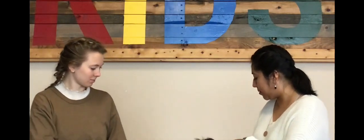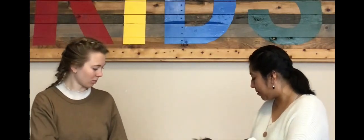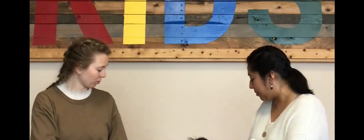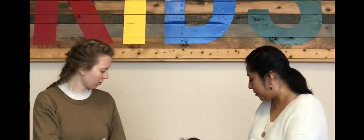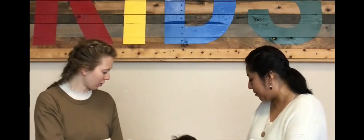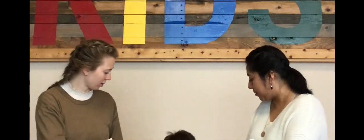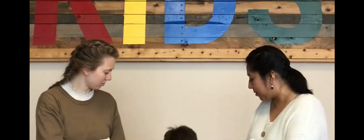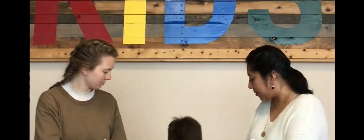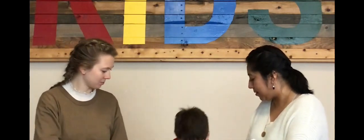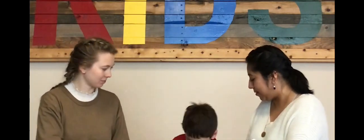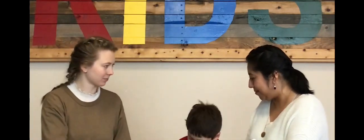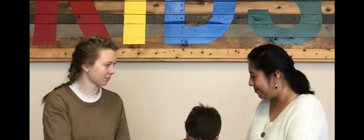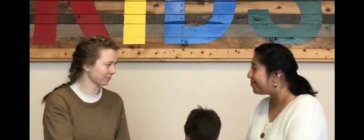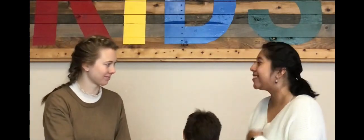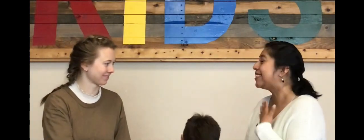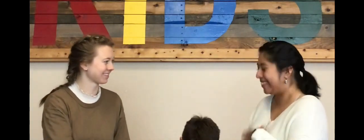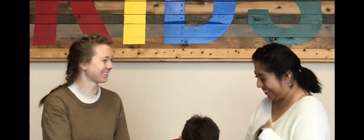Por favor.